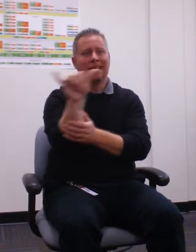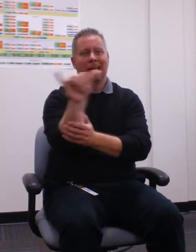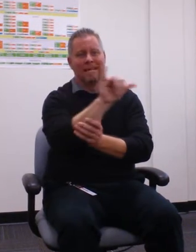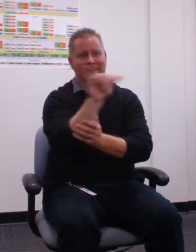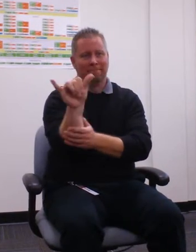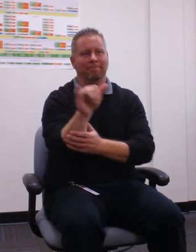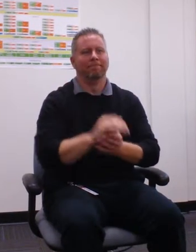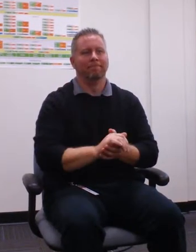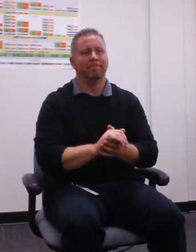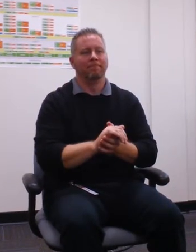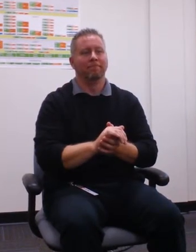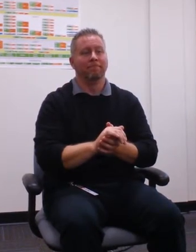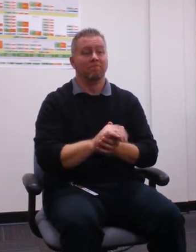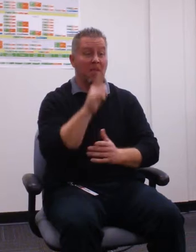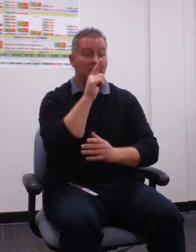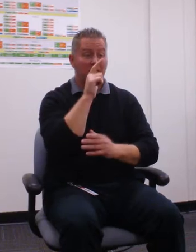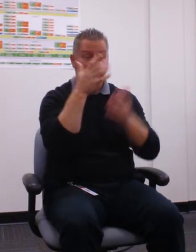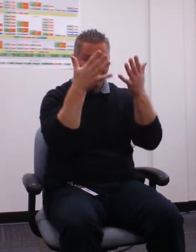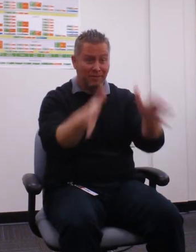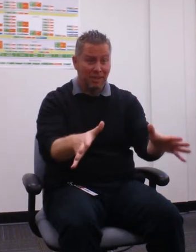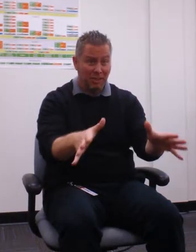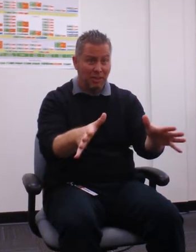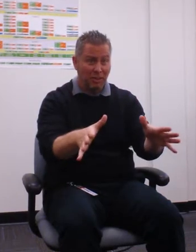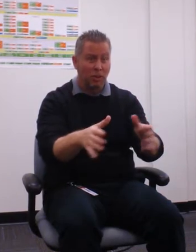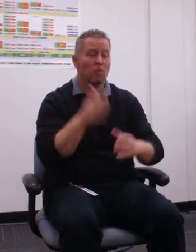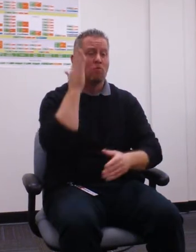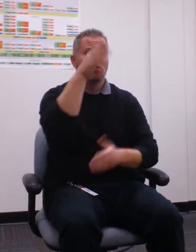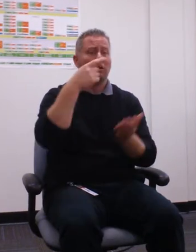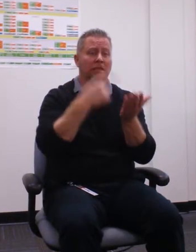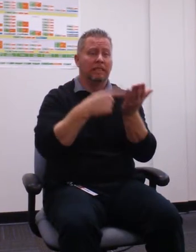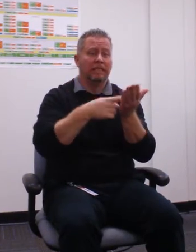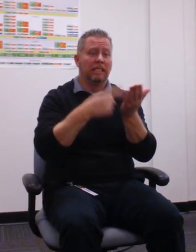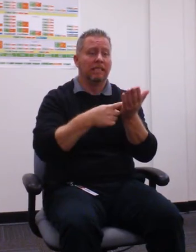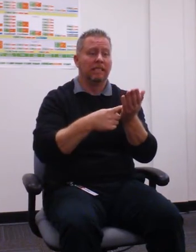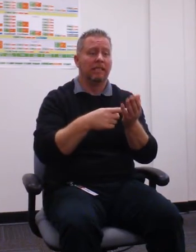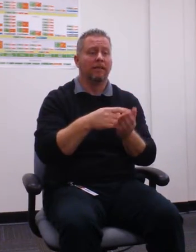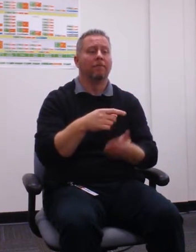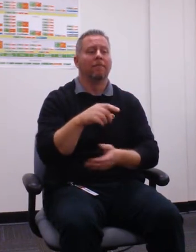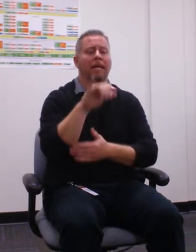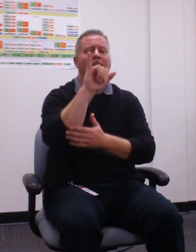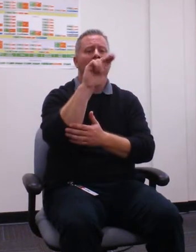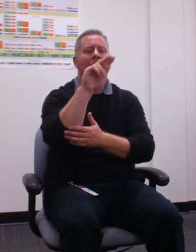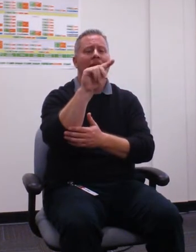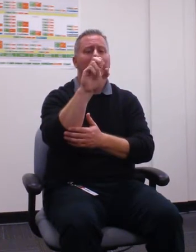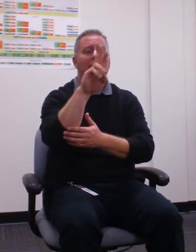So after lunch, we're going to talk about interior high speed.